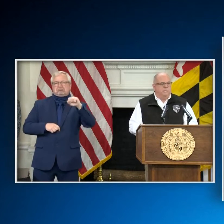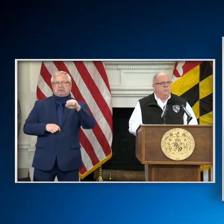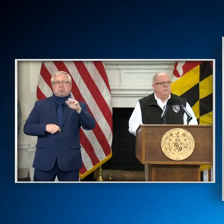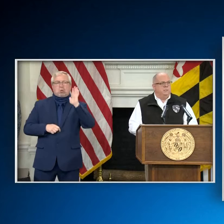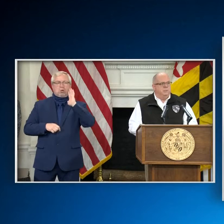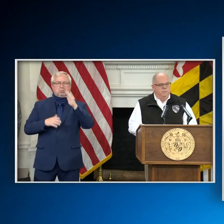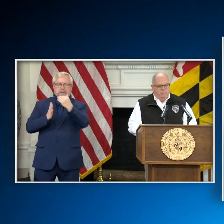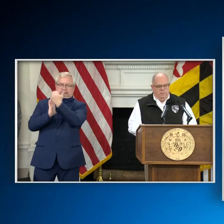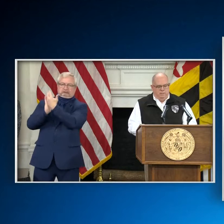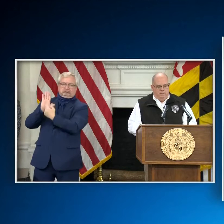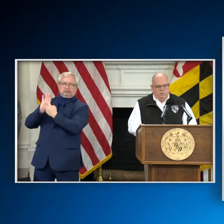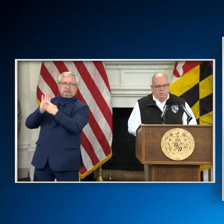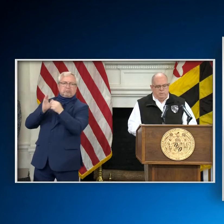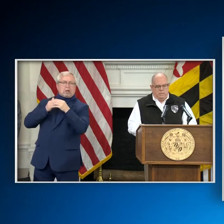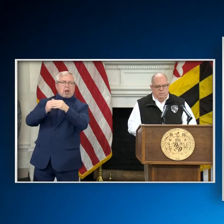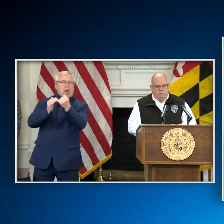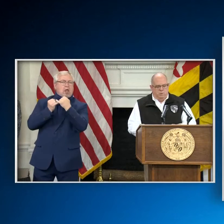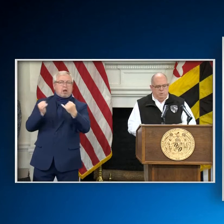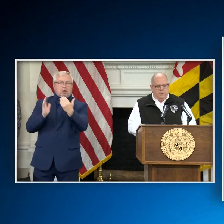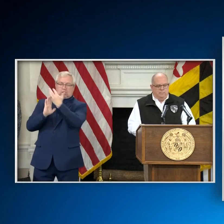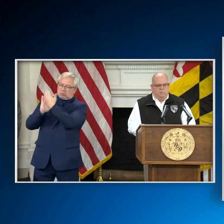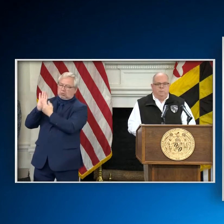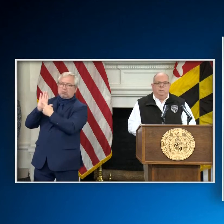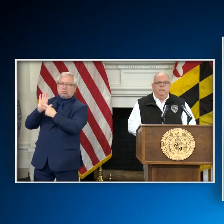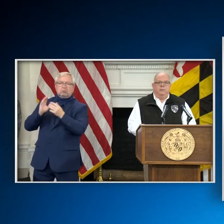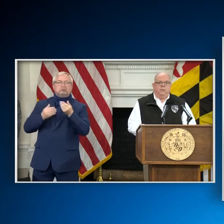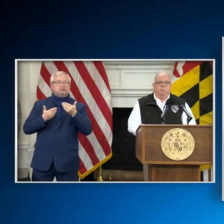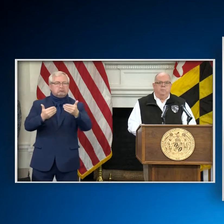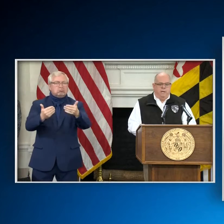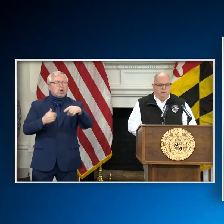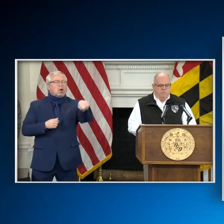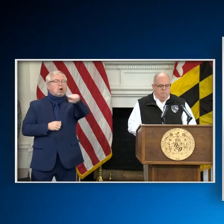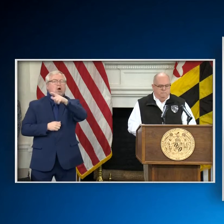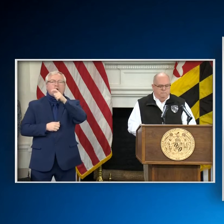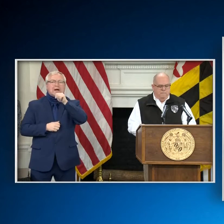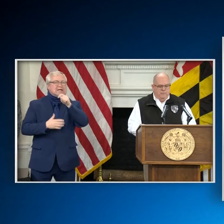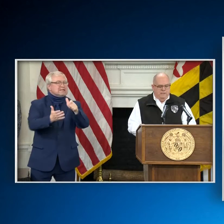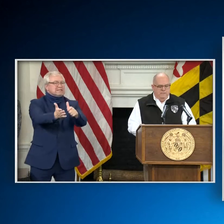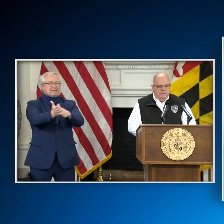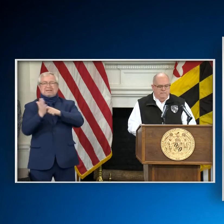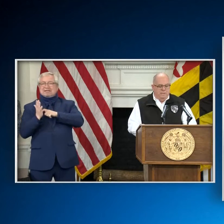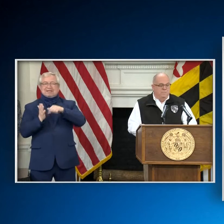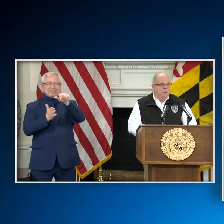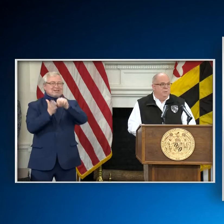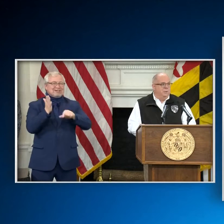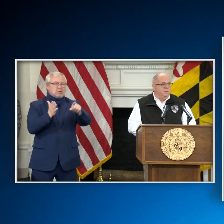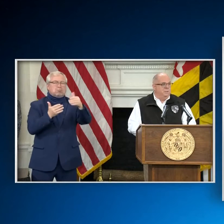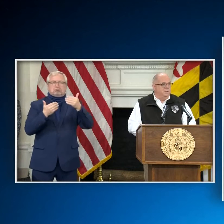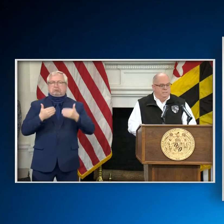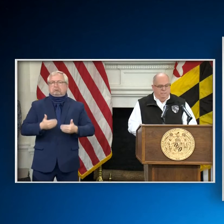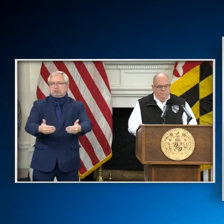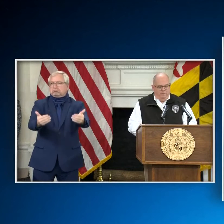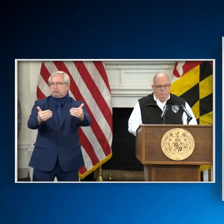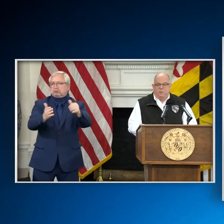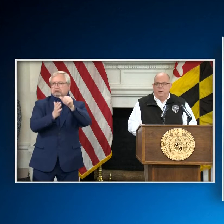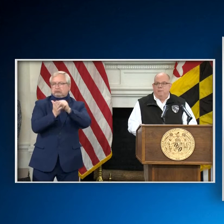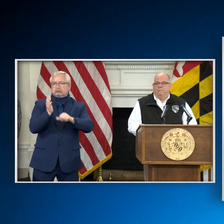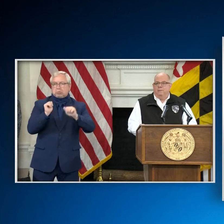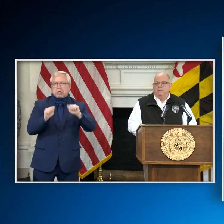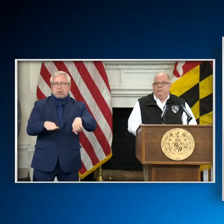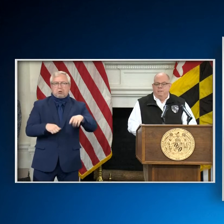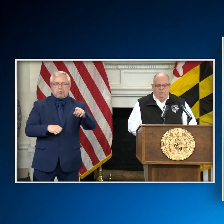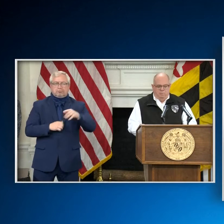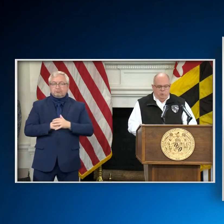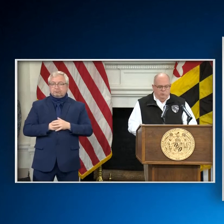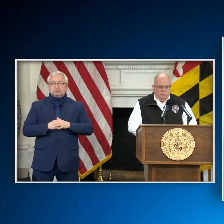elective procedures at the discretion of local hospitals and healthcare providers. Many Marylanders may have put